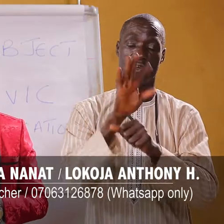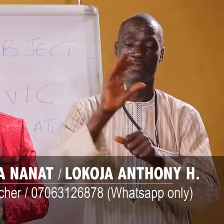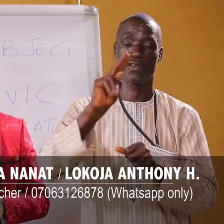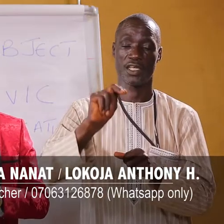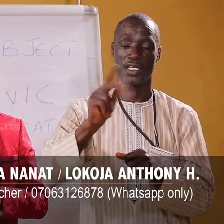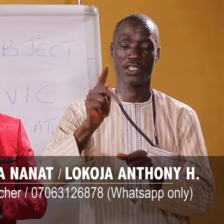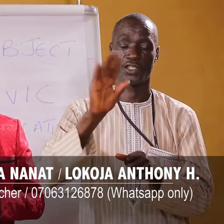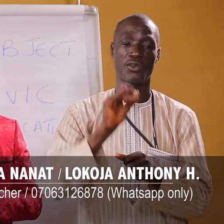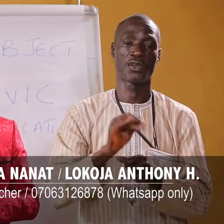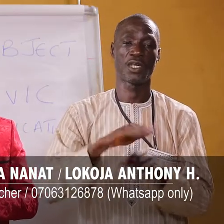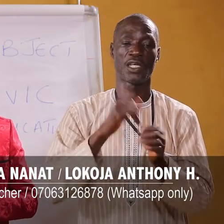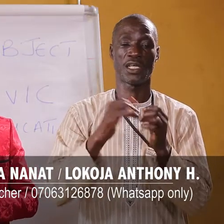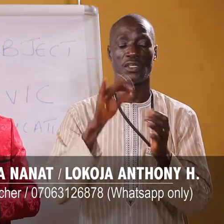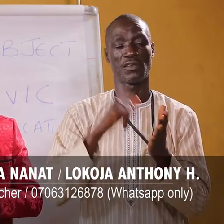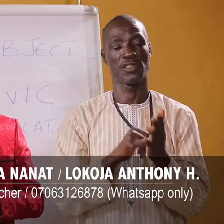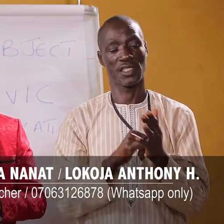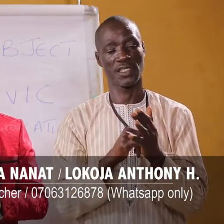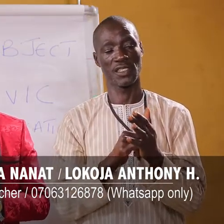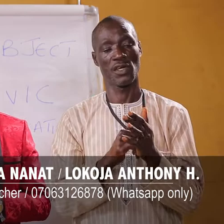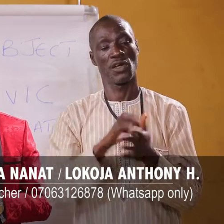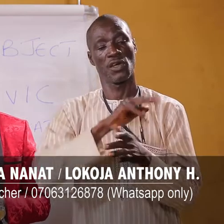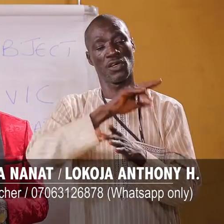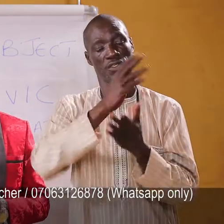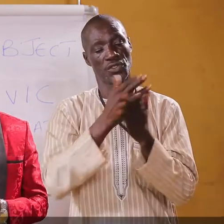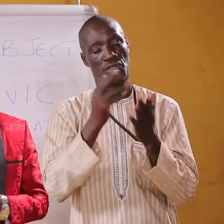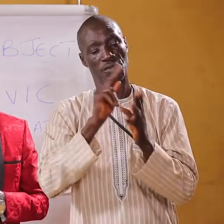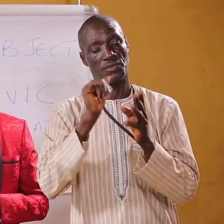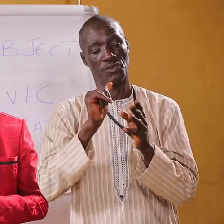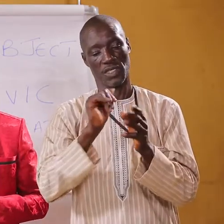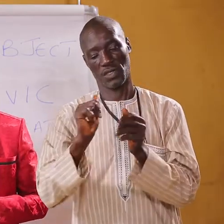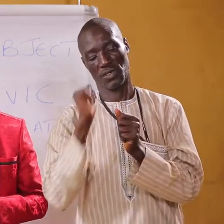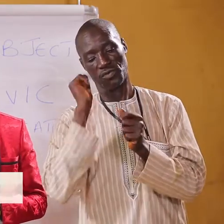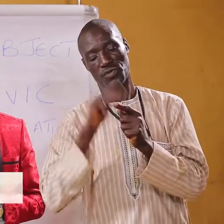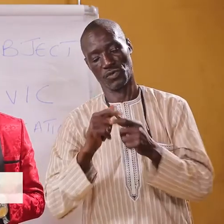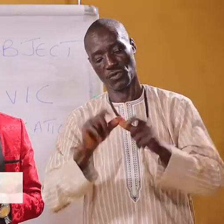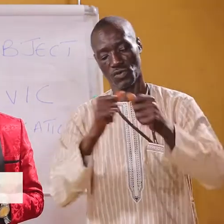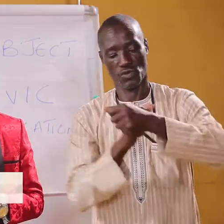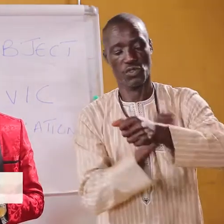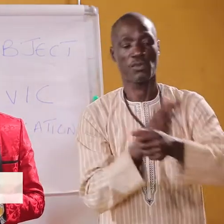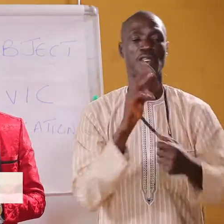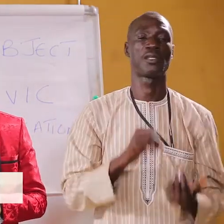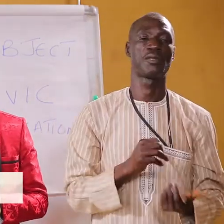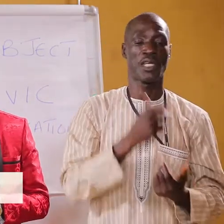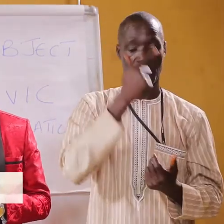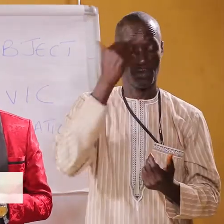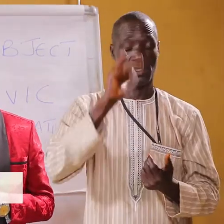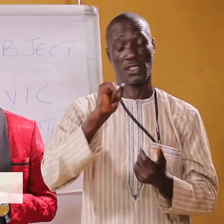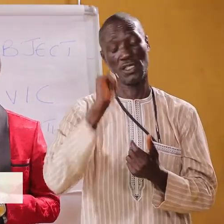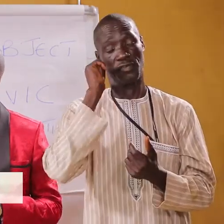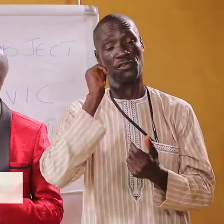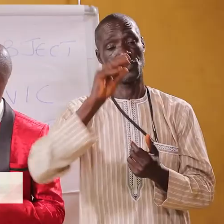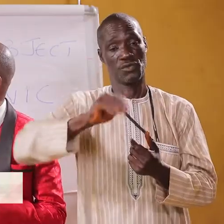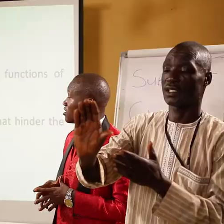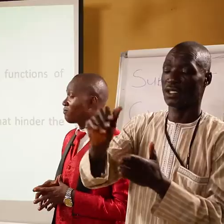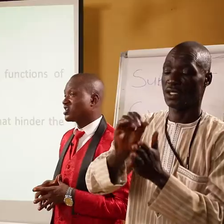funds. And at the end of the day, you discover that such donors and sponsors withdraw their sponsorship from such civil